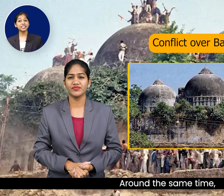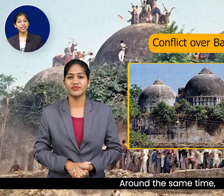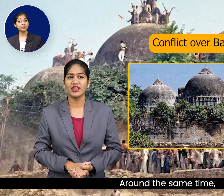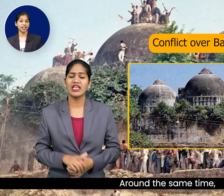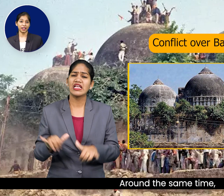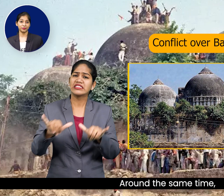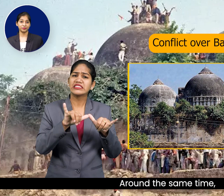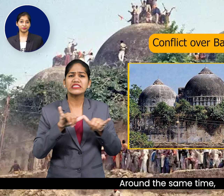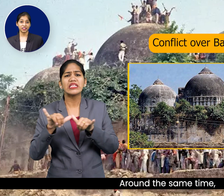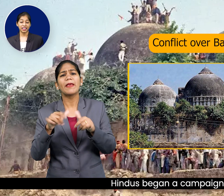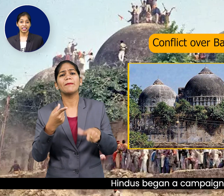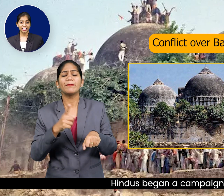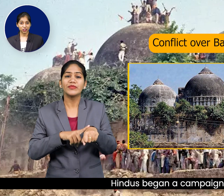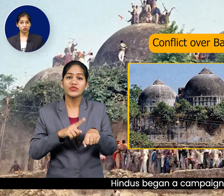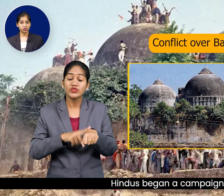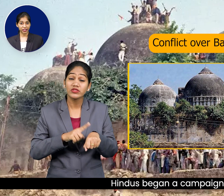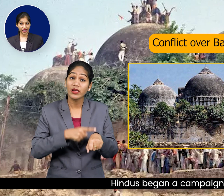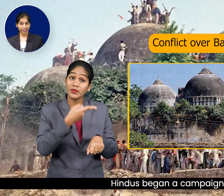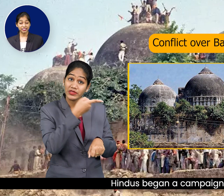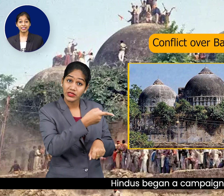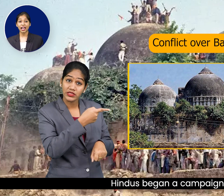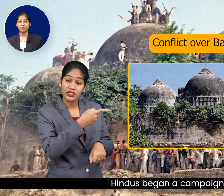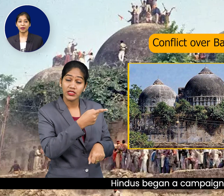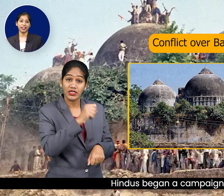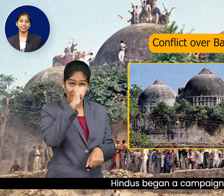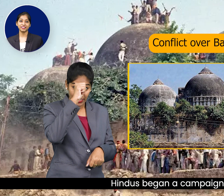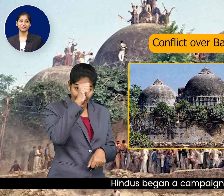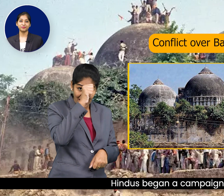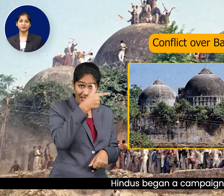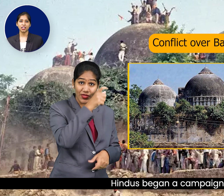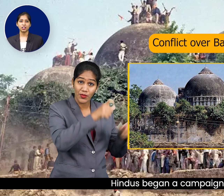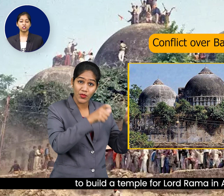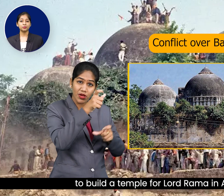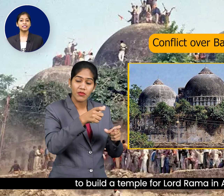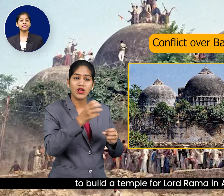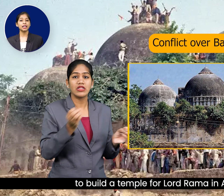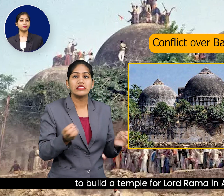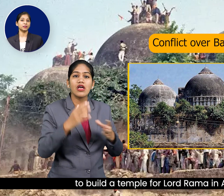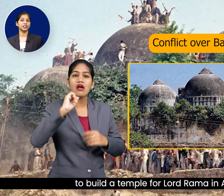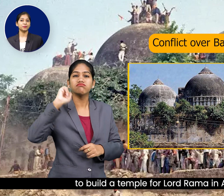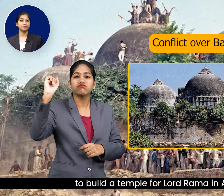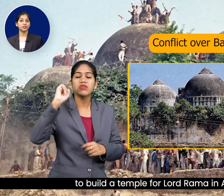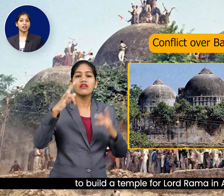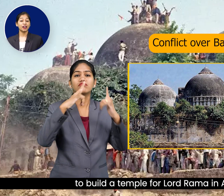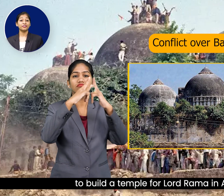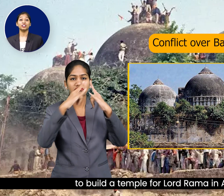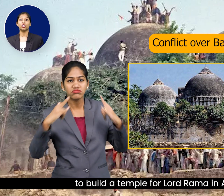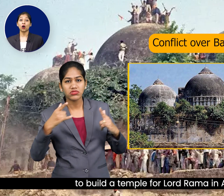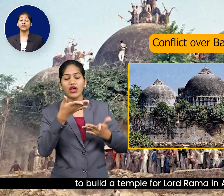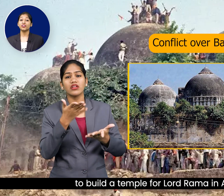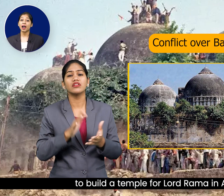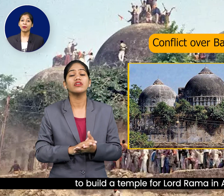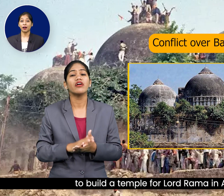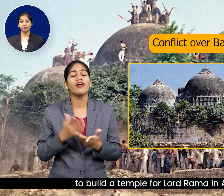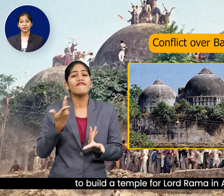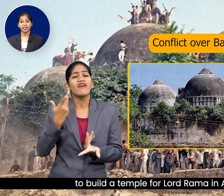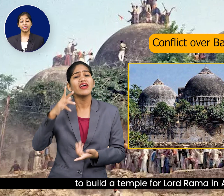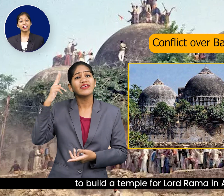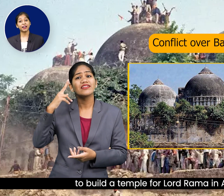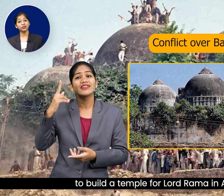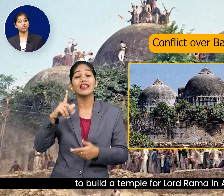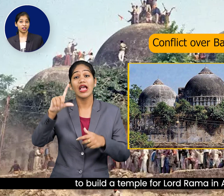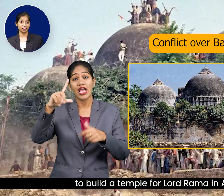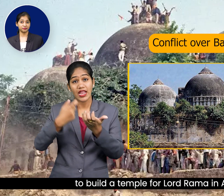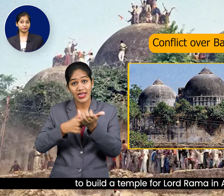Around the same time, Hindus began a campaign to build a temple for Lord Rama